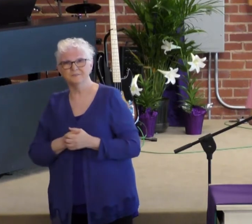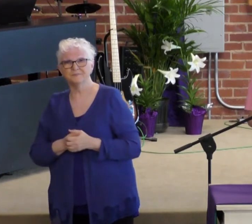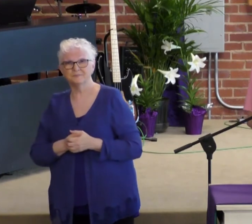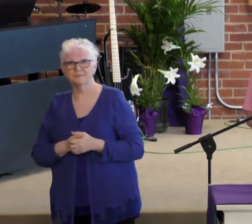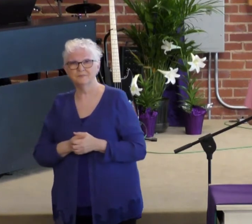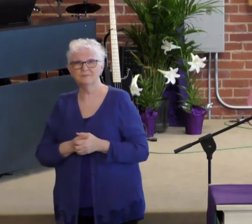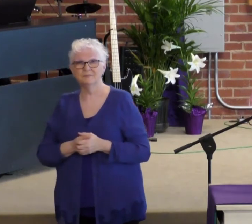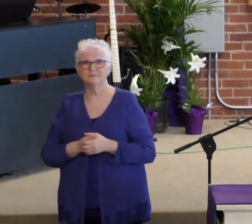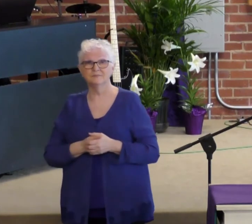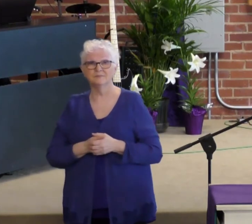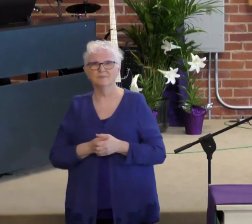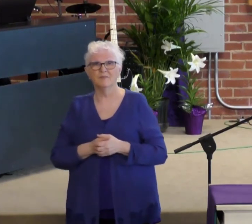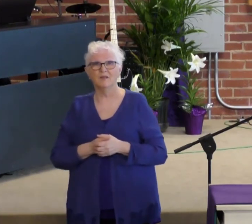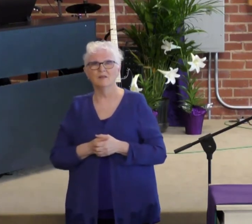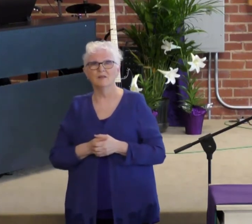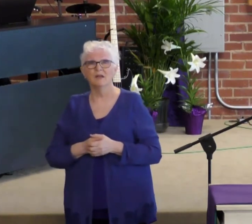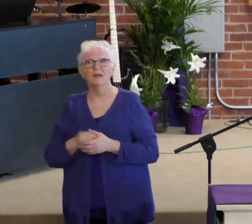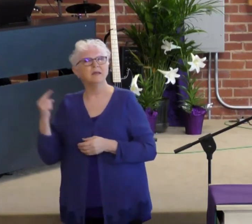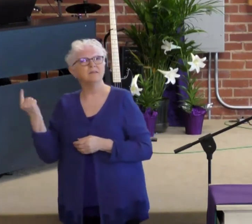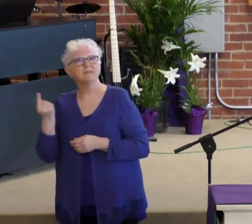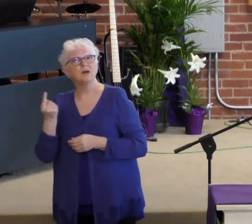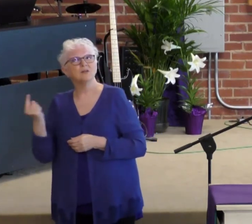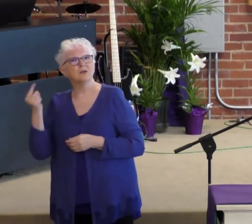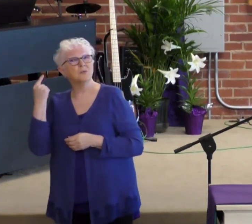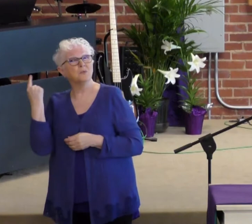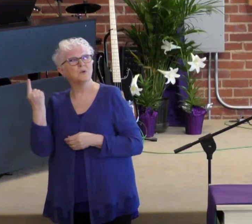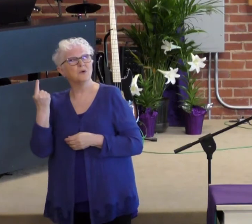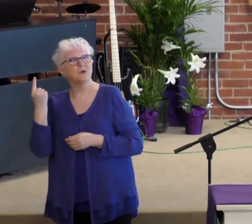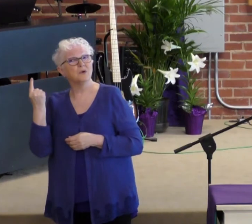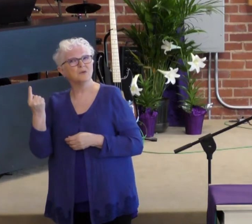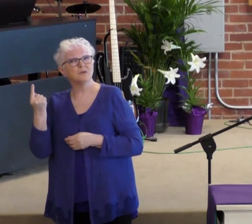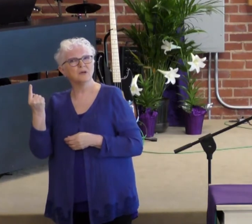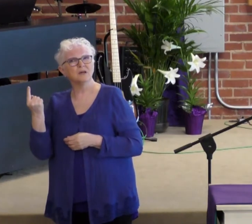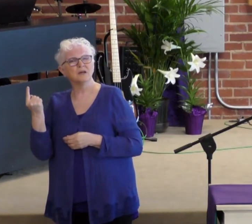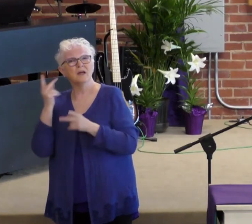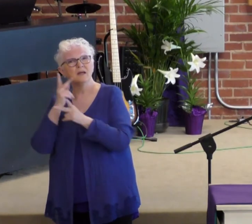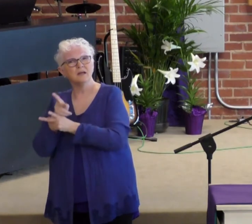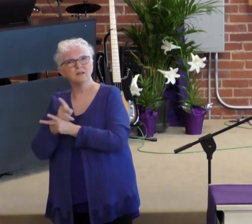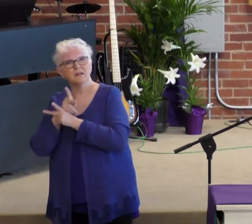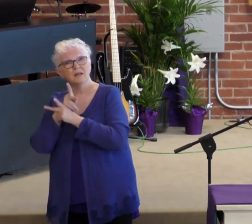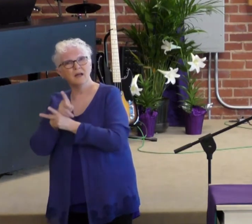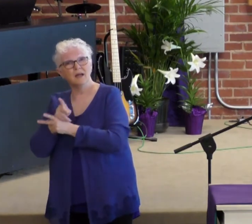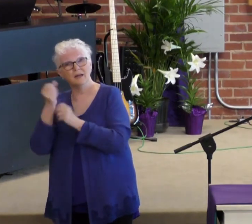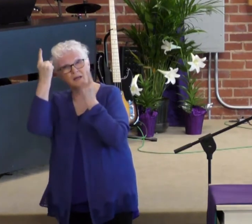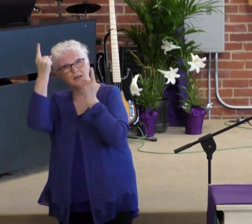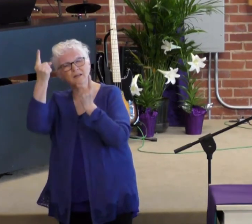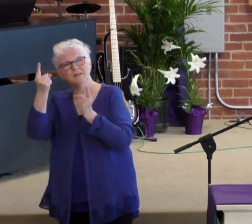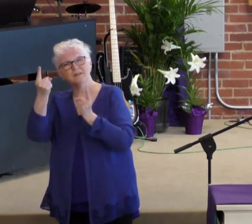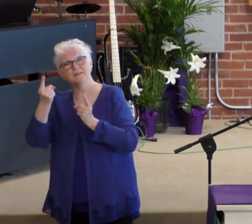Jesus. He's the only one who cares and